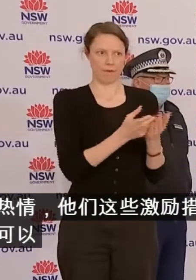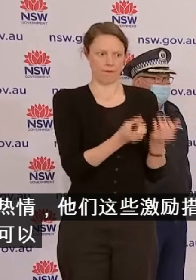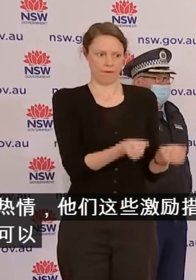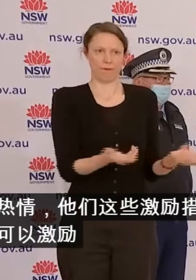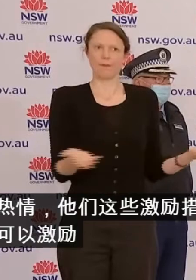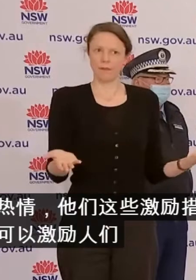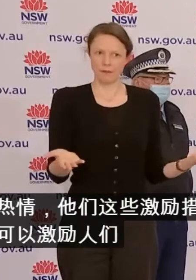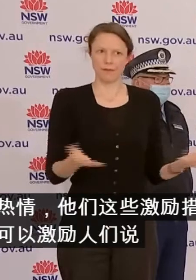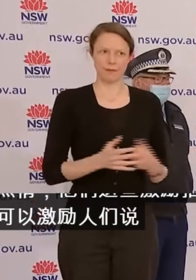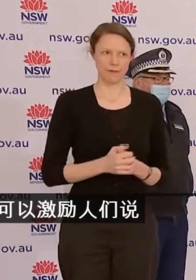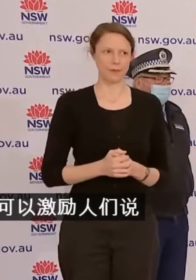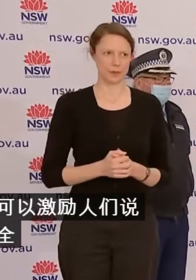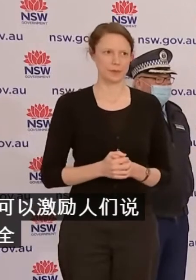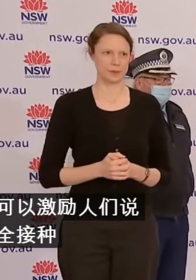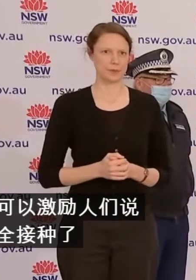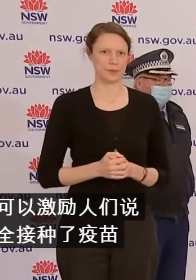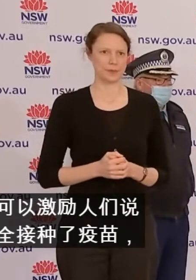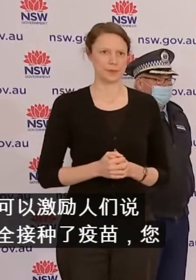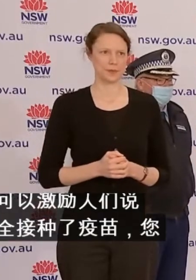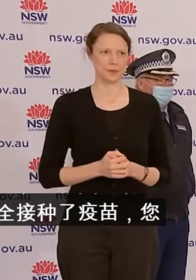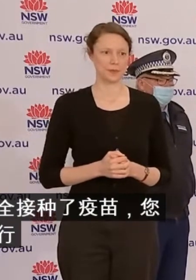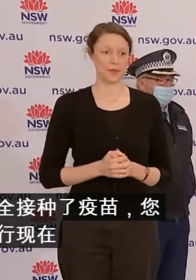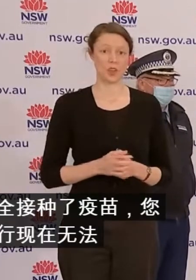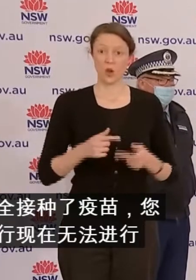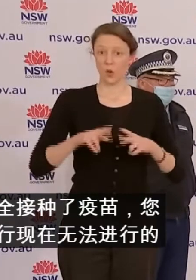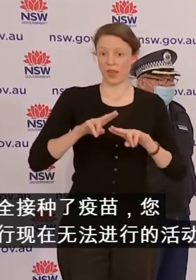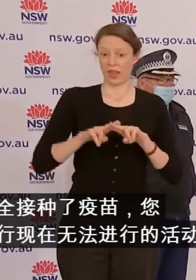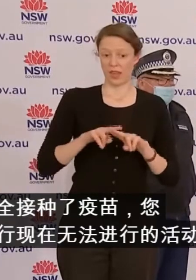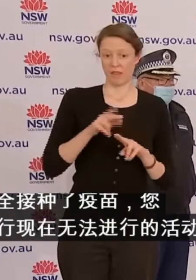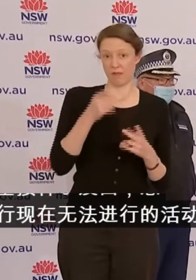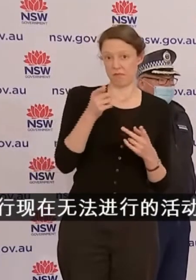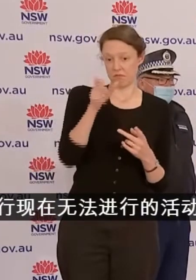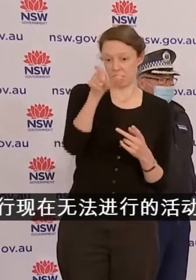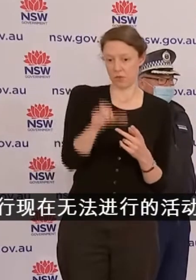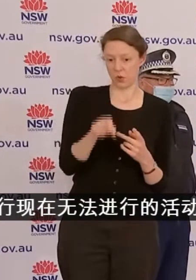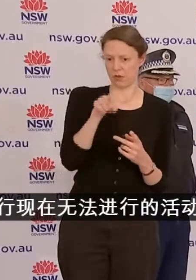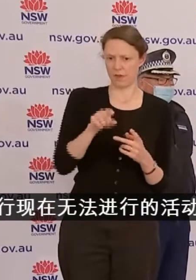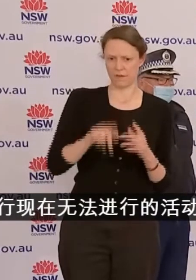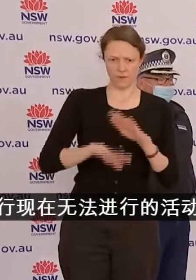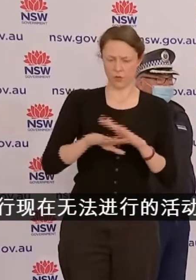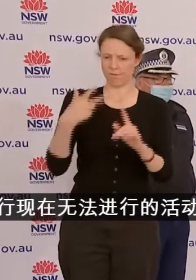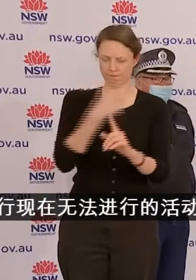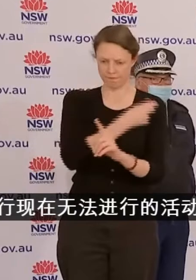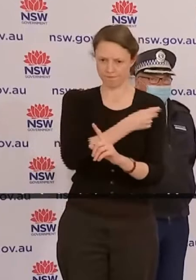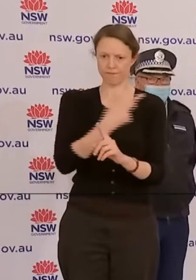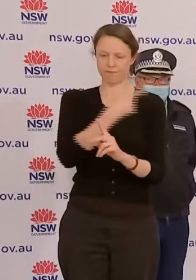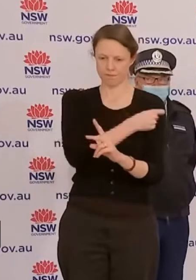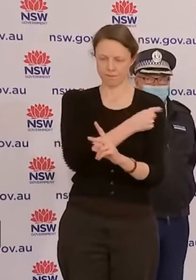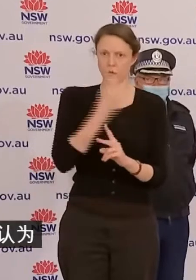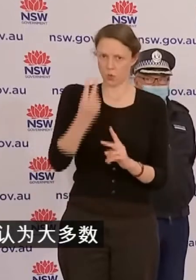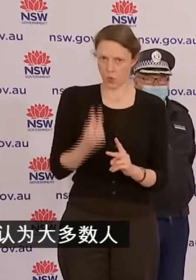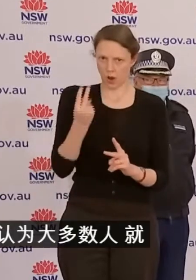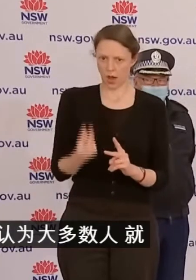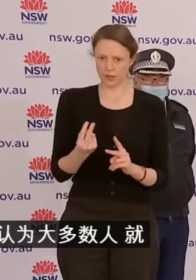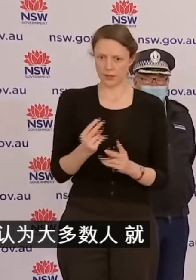we can incentivise people to say that if you're fully vaccinated, you might be able to undertake activity which you can't now, well, that's a positive. And I